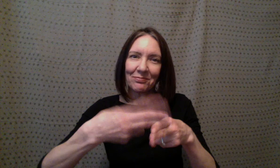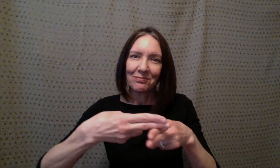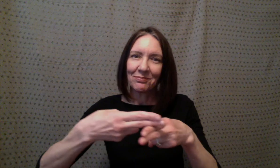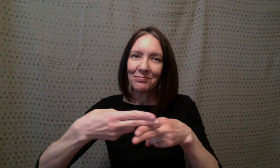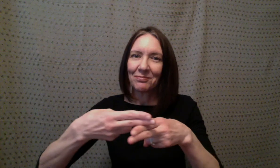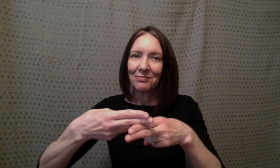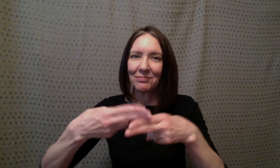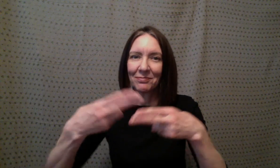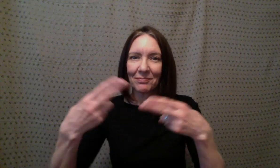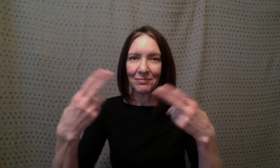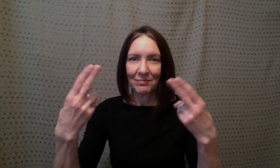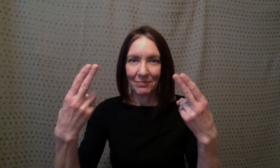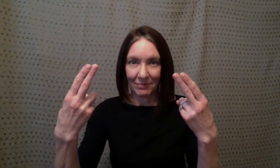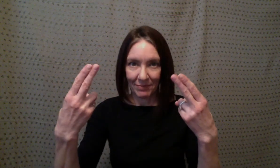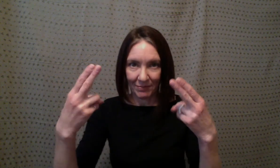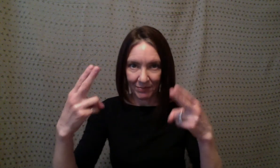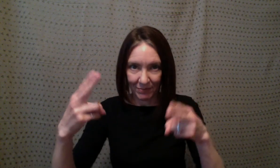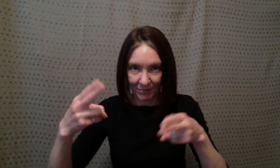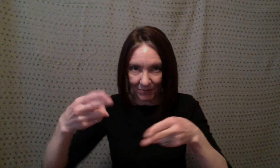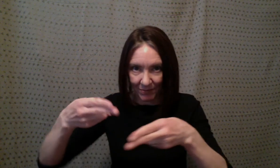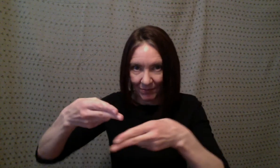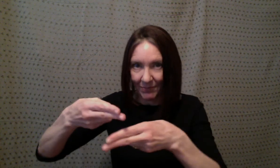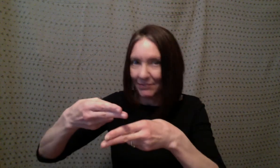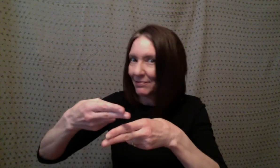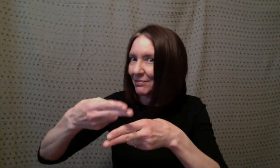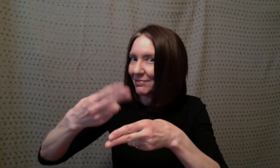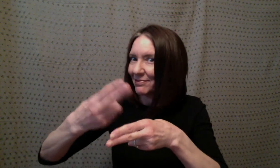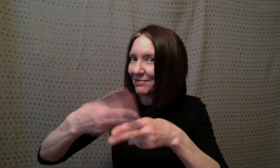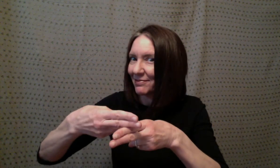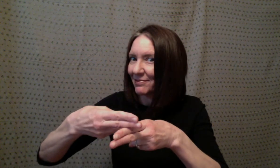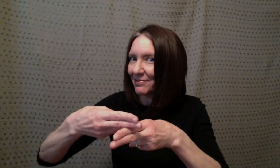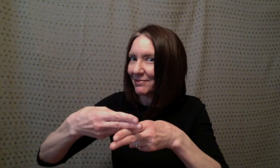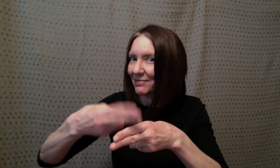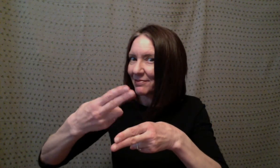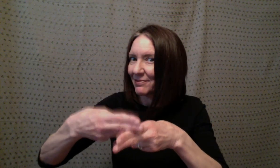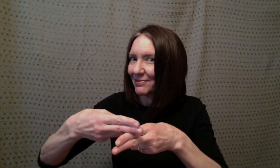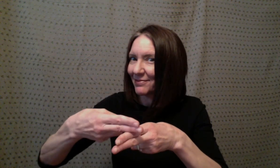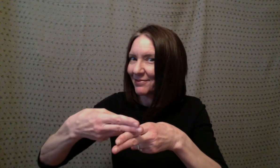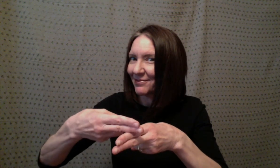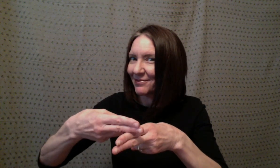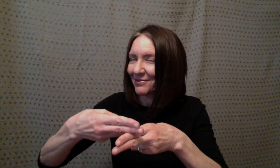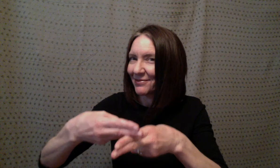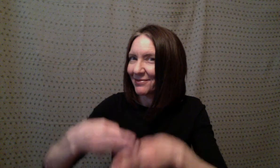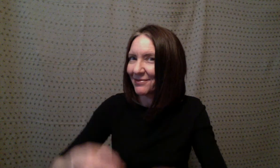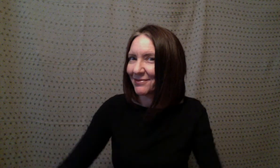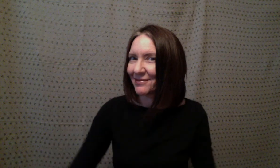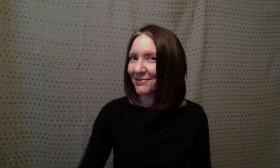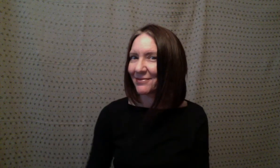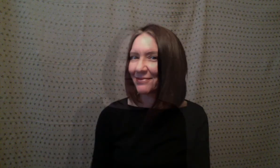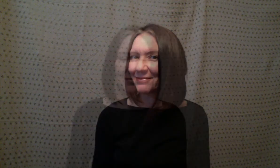shapes. The dominant hand taps the side of the other H. Palms are oriented to the